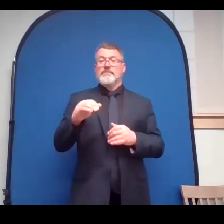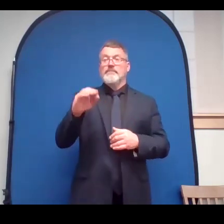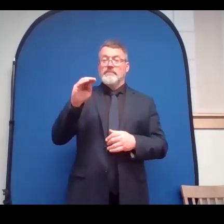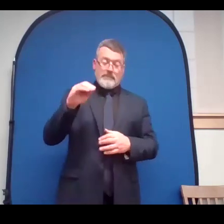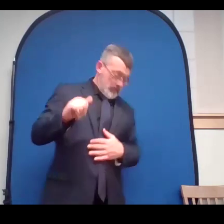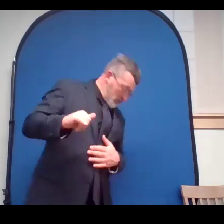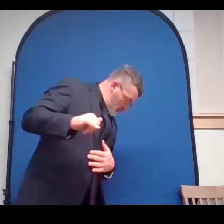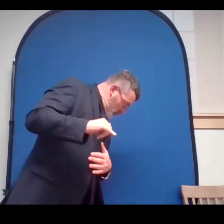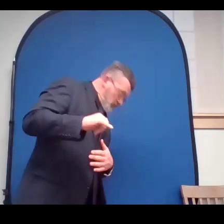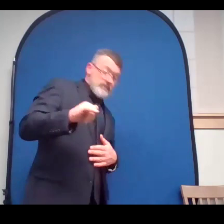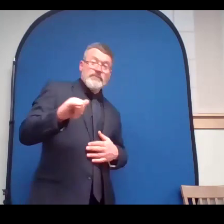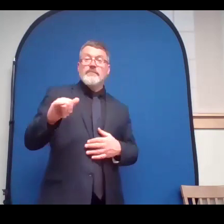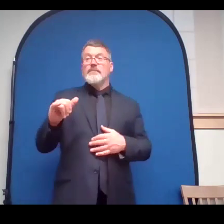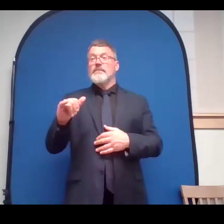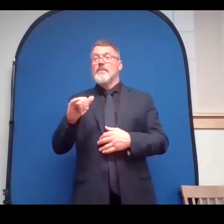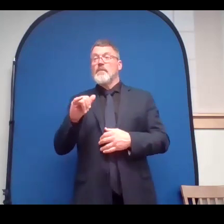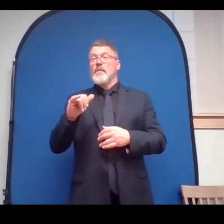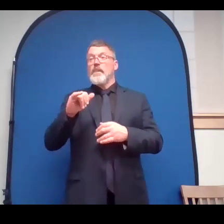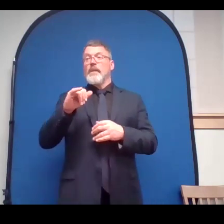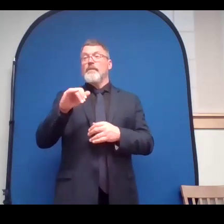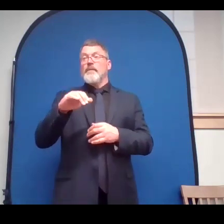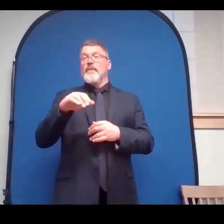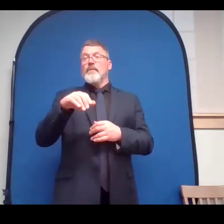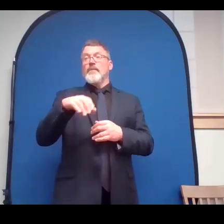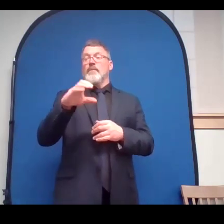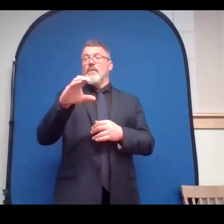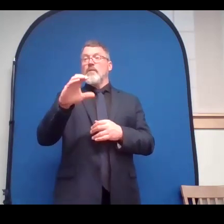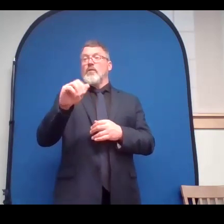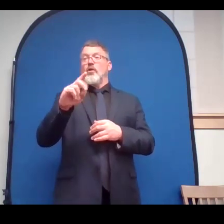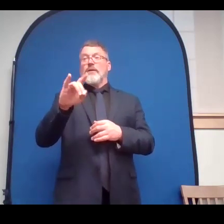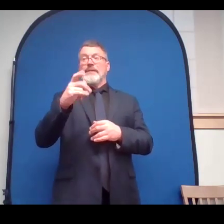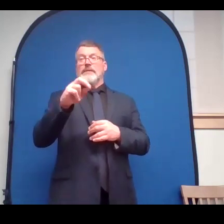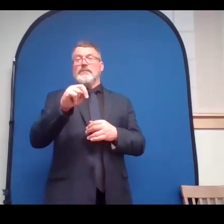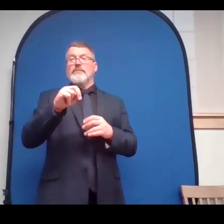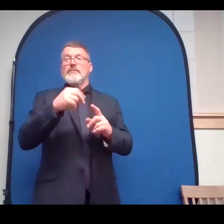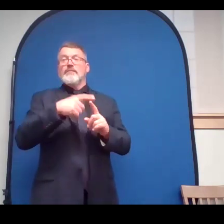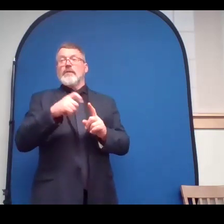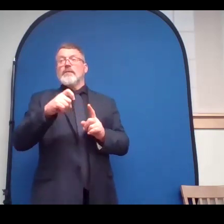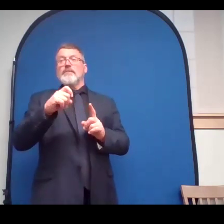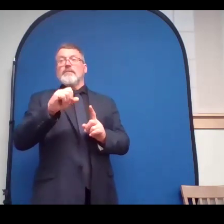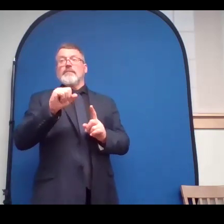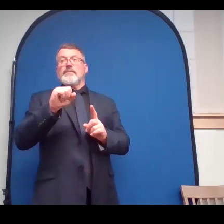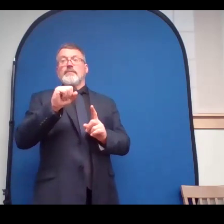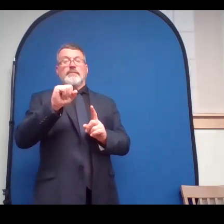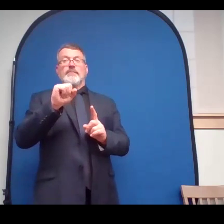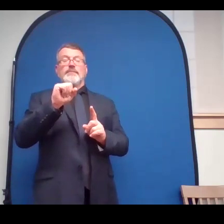Deputy Carlton from Saginaw Sheriff's Office had called Administrator Getchell?